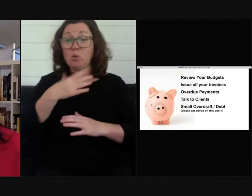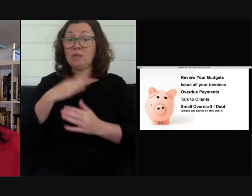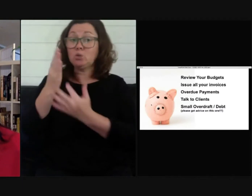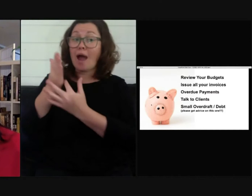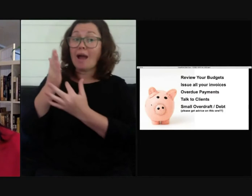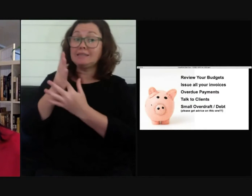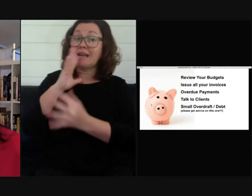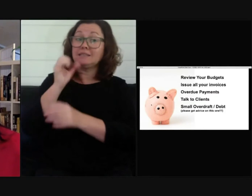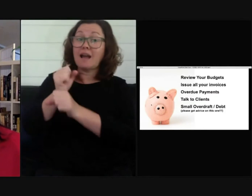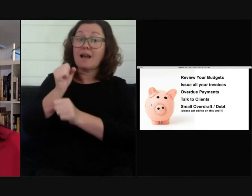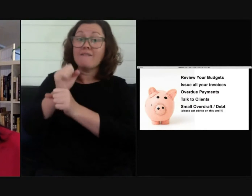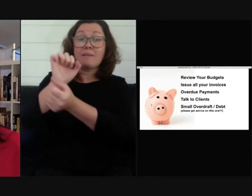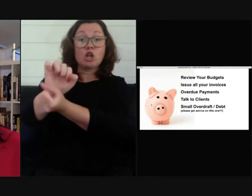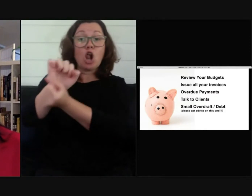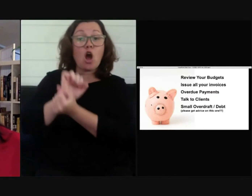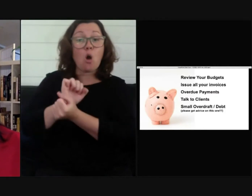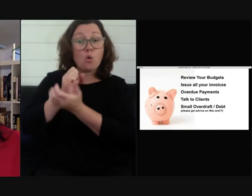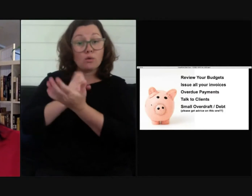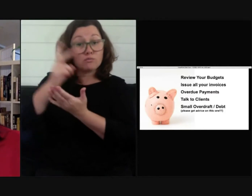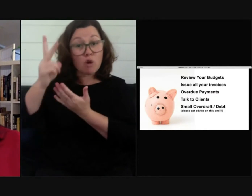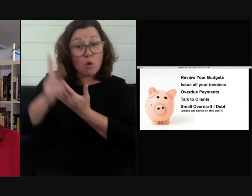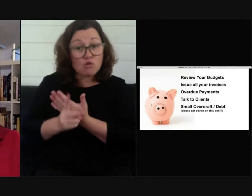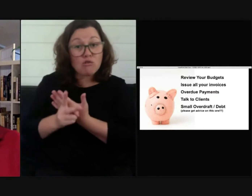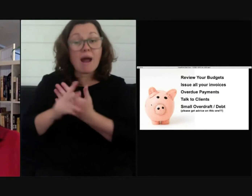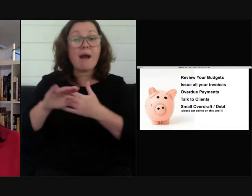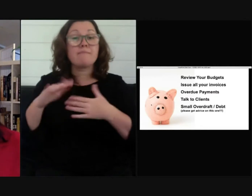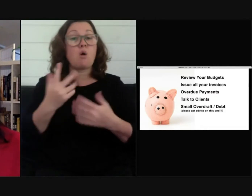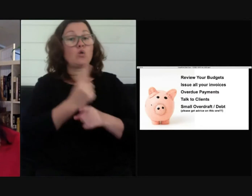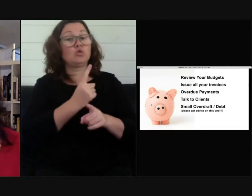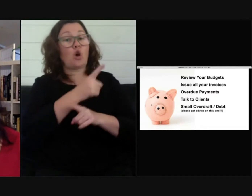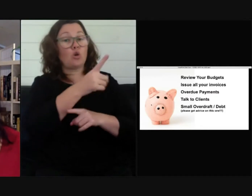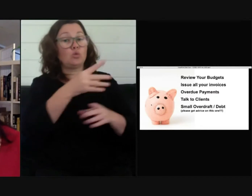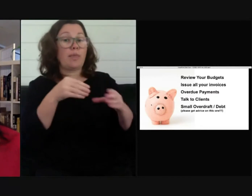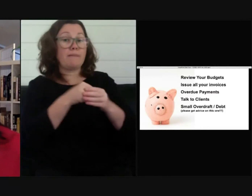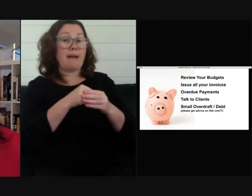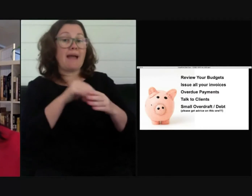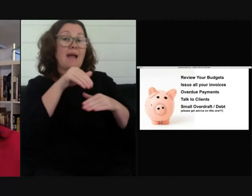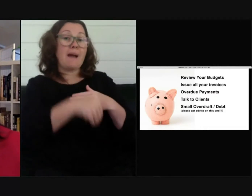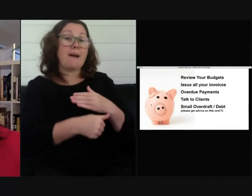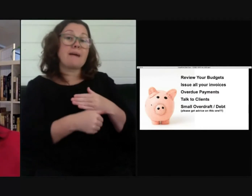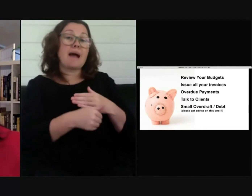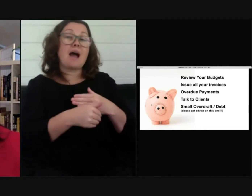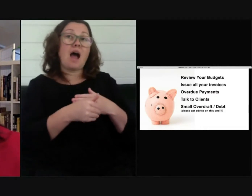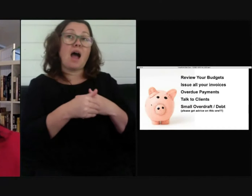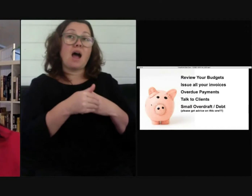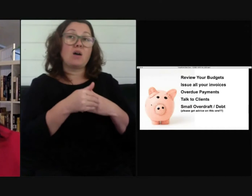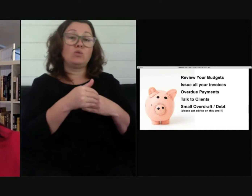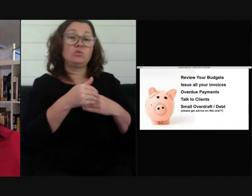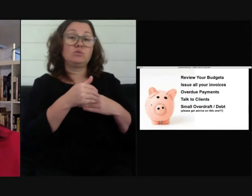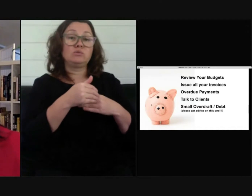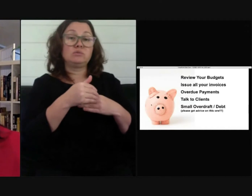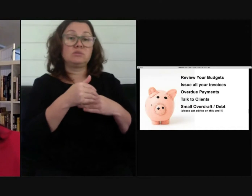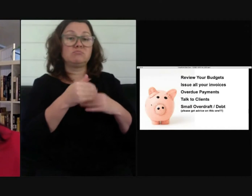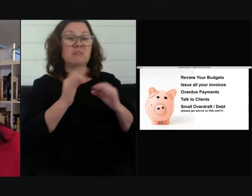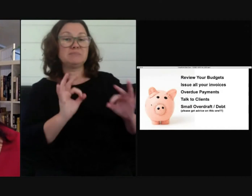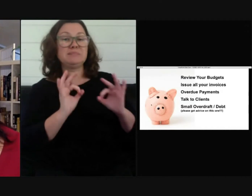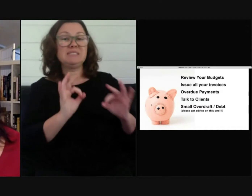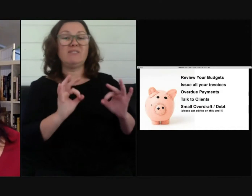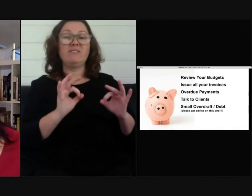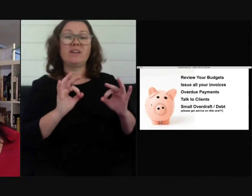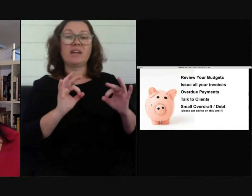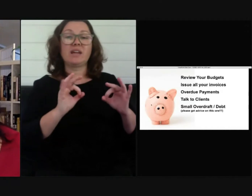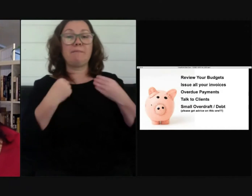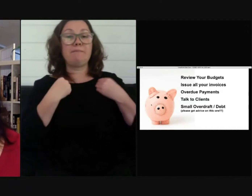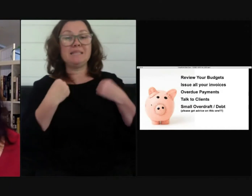bank about a business loan with a reasonable rate of interest. Please try not to go to credit cards